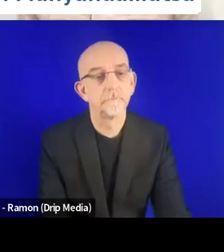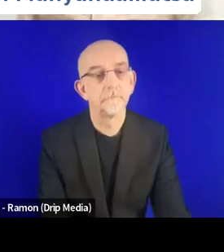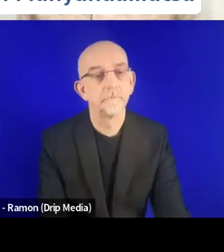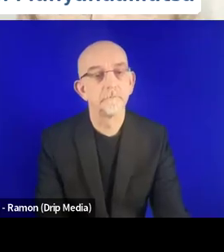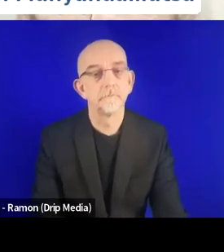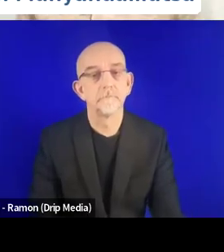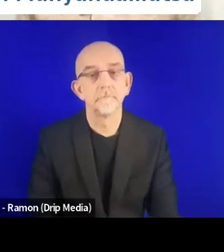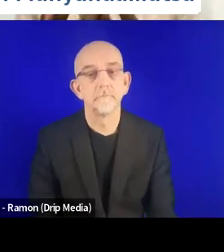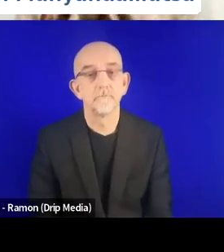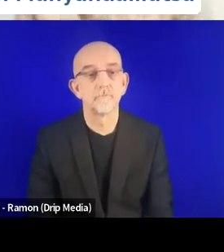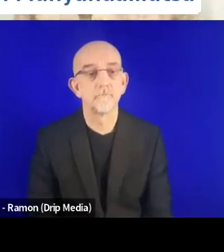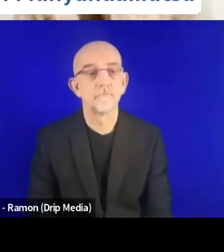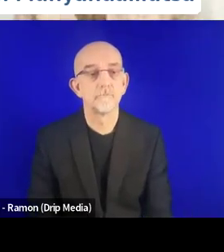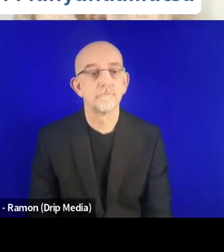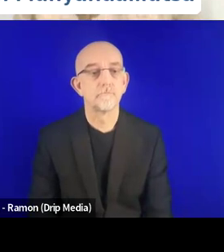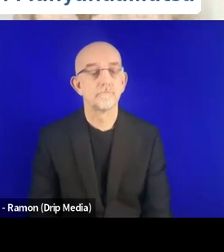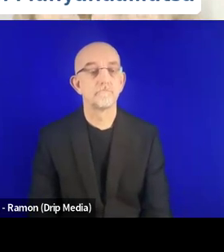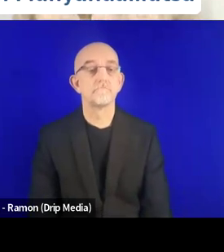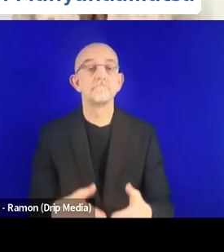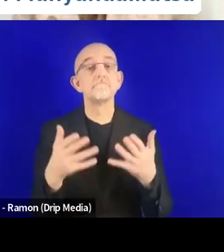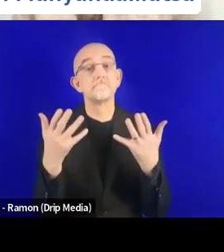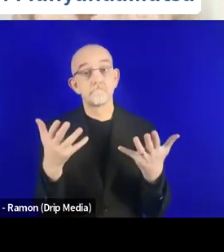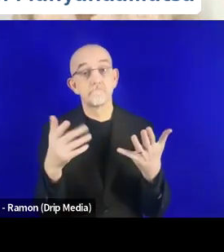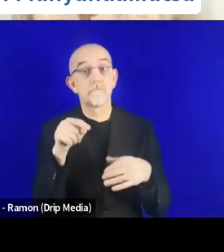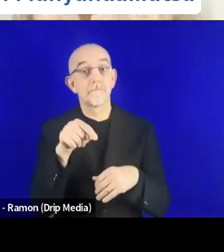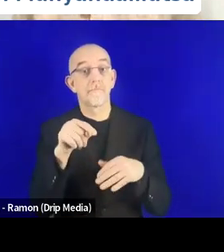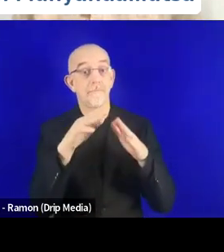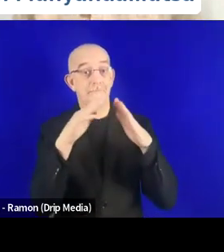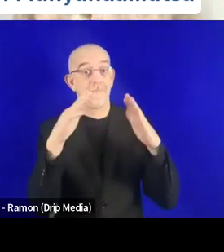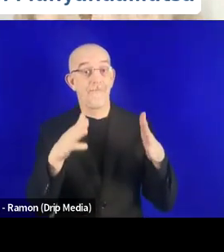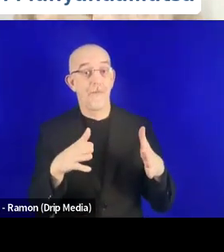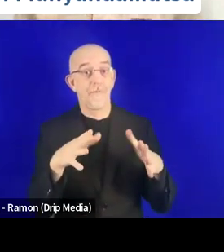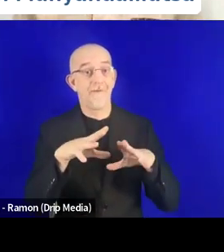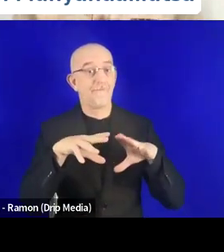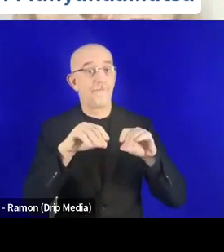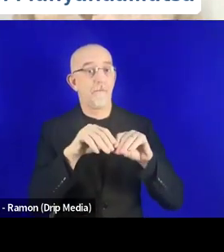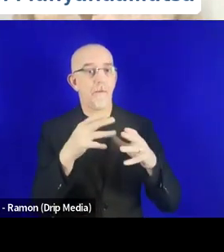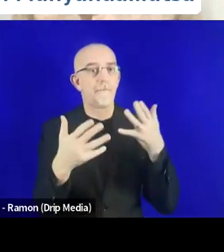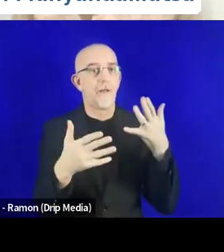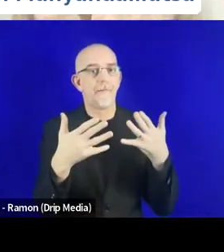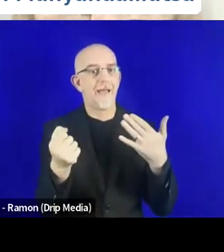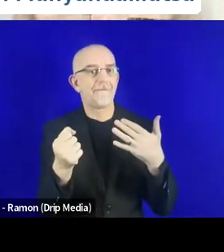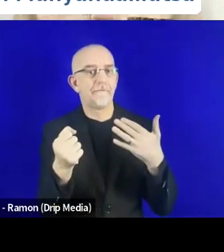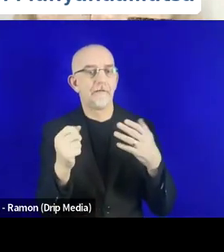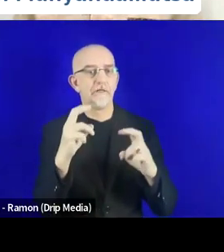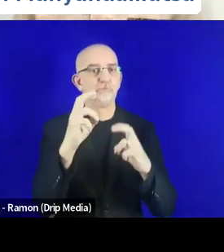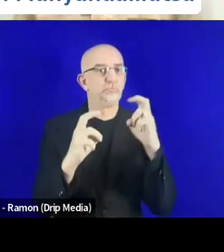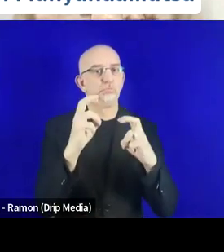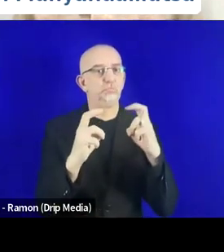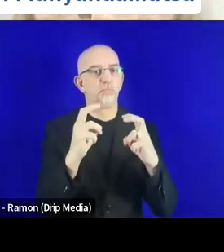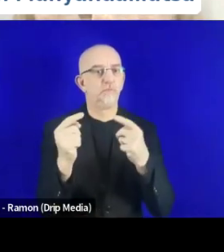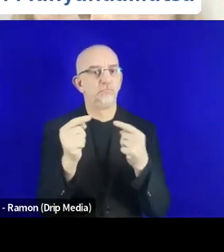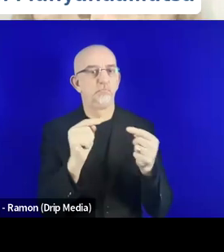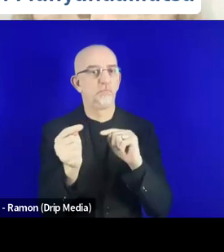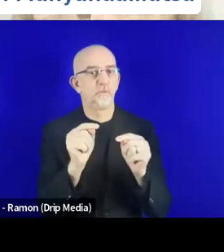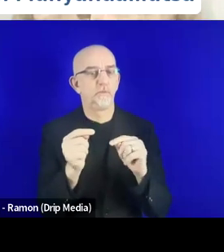to have accurate data on what are the actual needs of this person, whether they have severe disability, but the